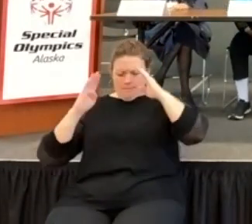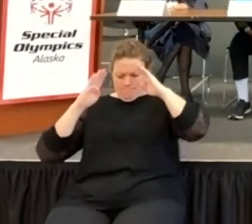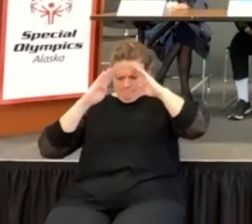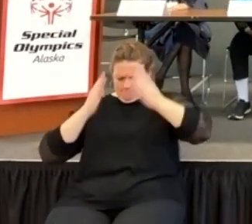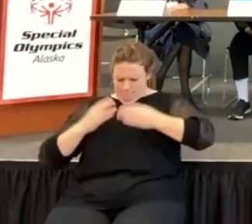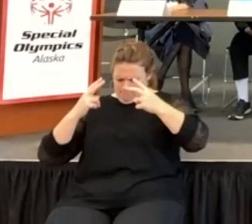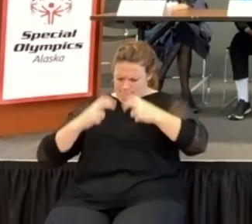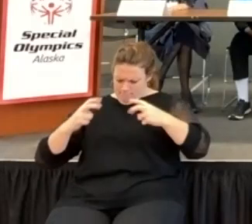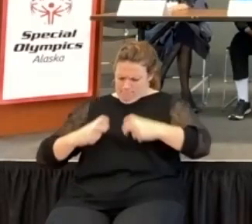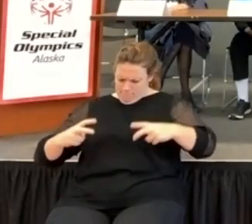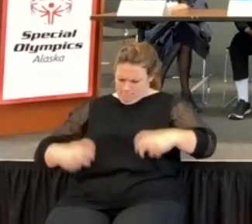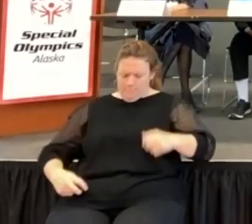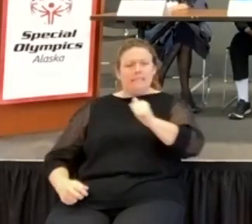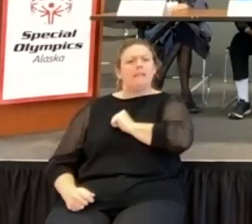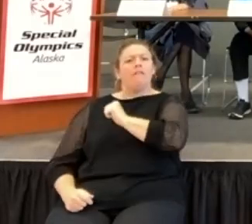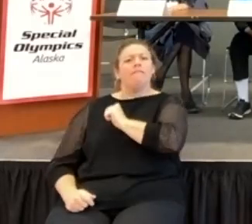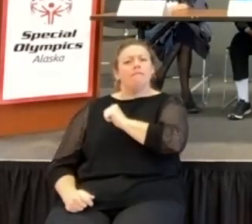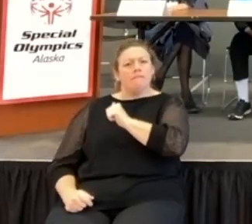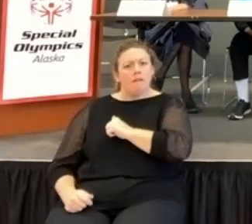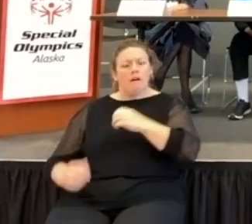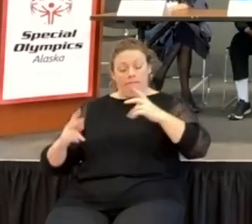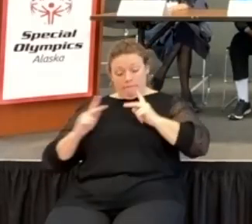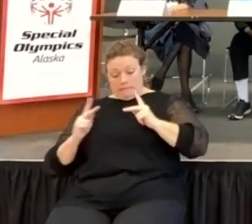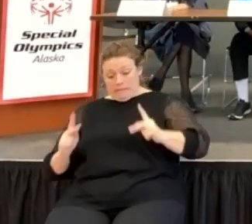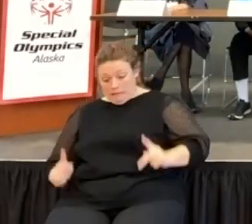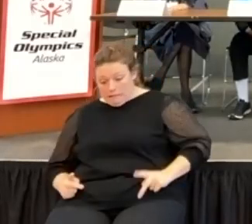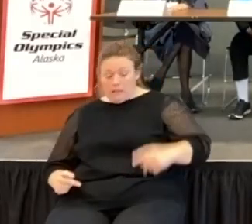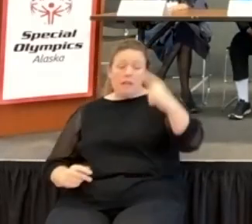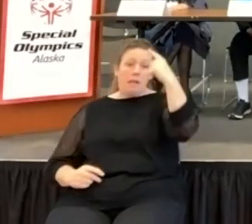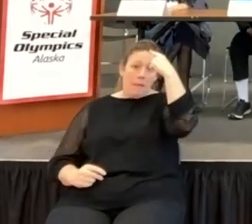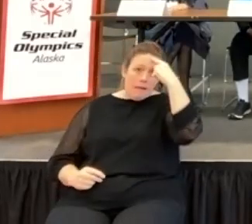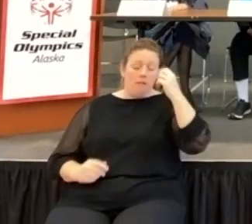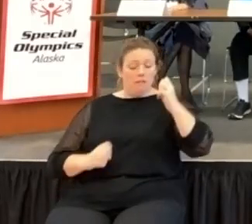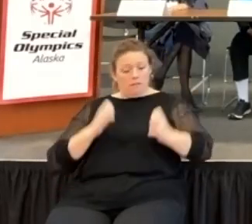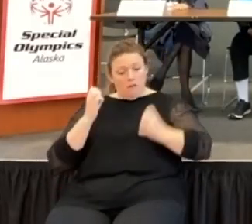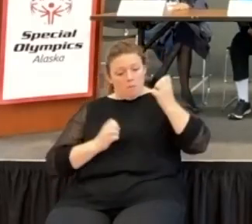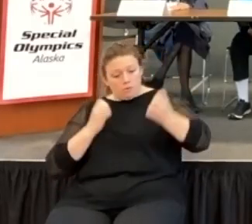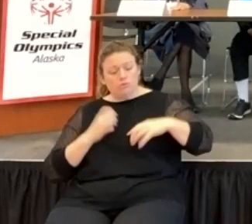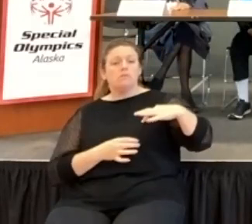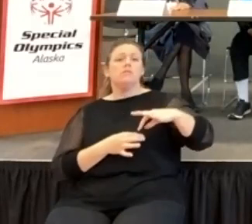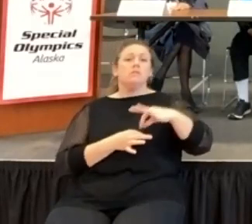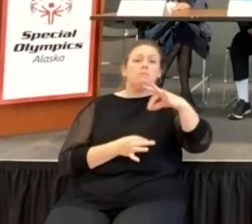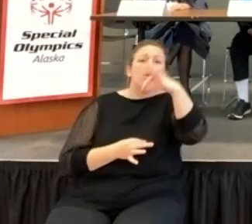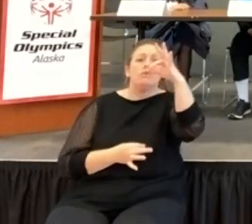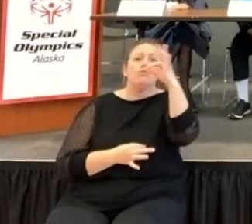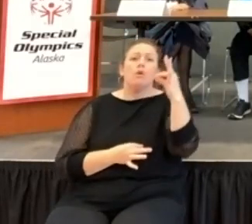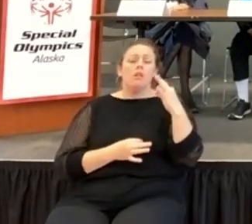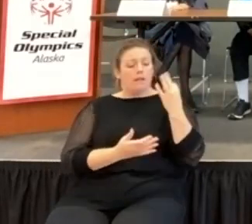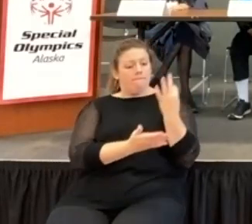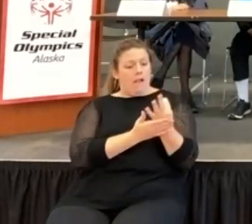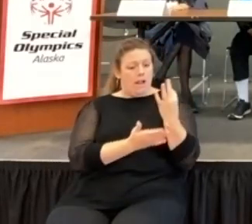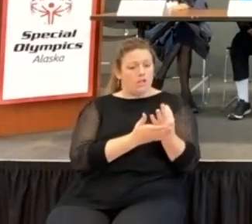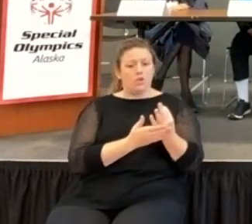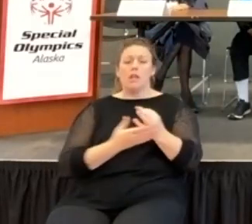inventory physically, mentally, spiritually, emotionally, and relationally, financially, and I evaluate where I'm at with